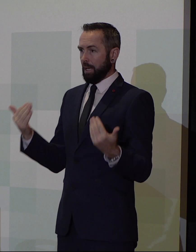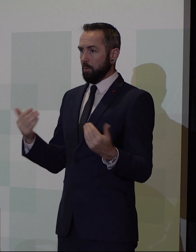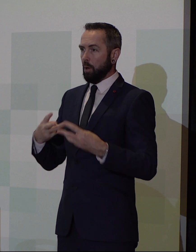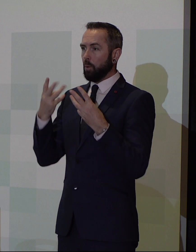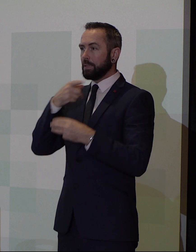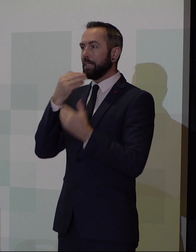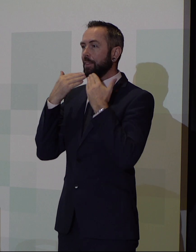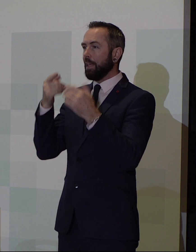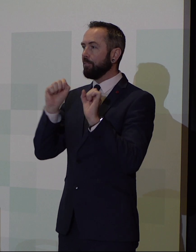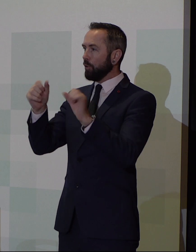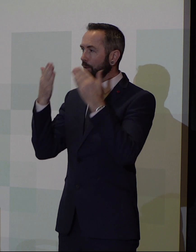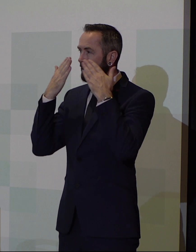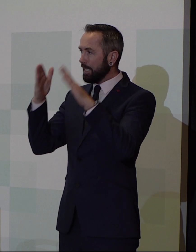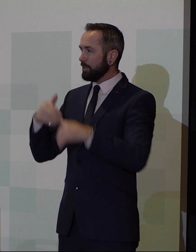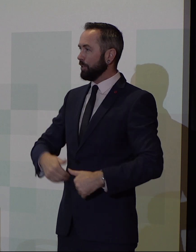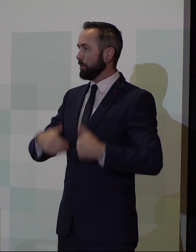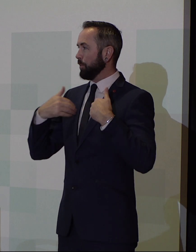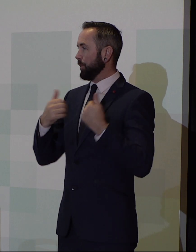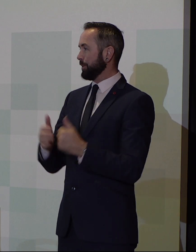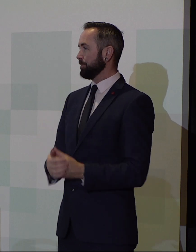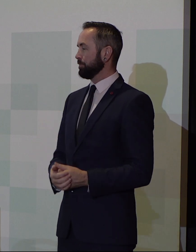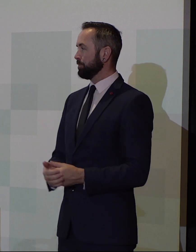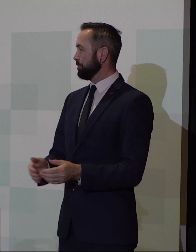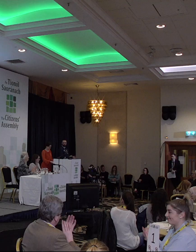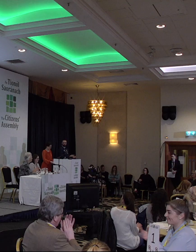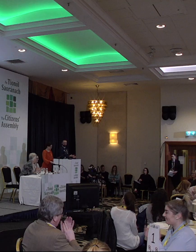thank you so much for your attention this morning. Okay?